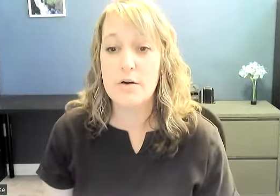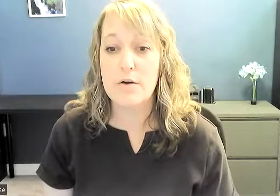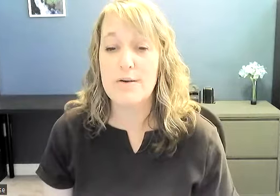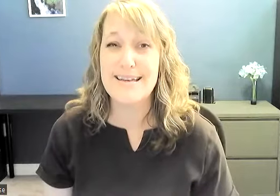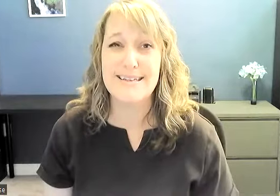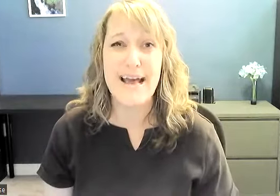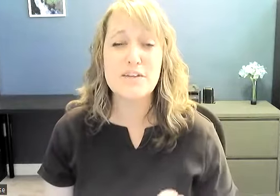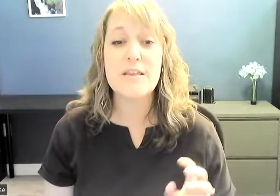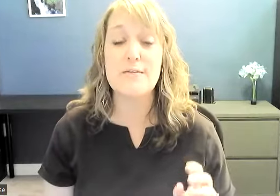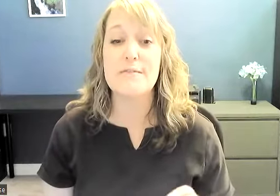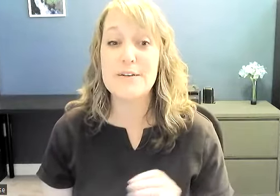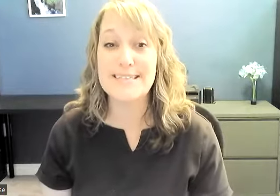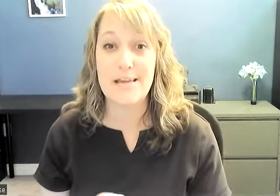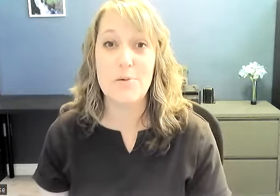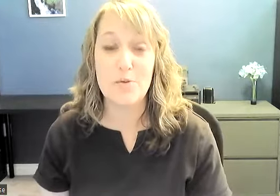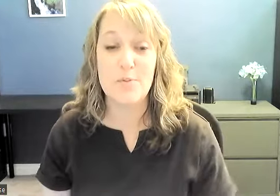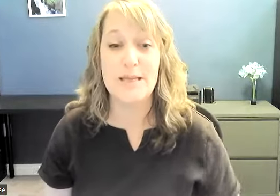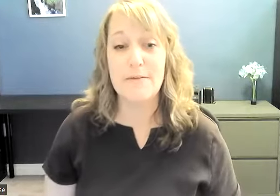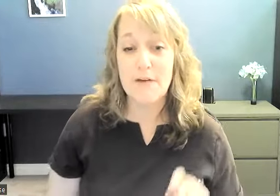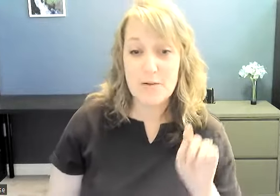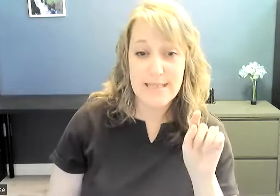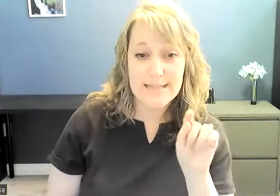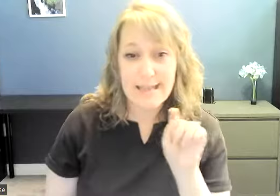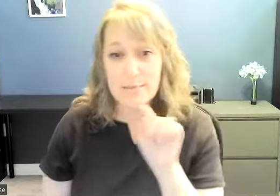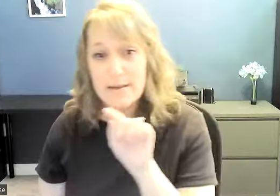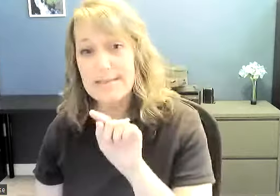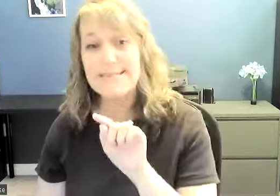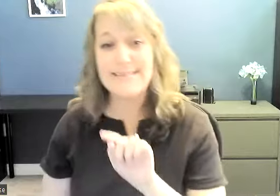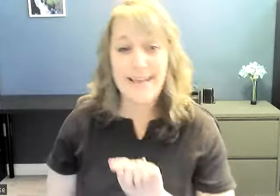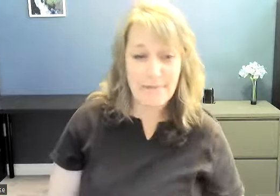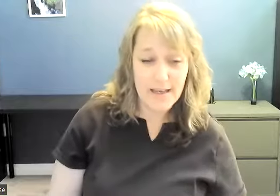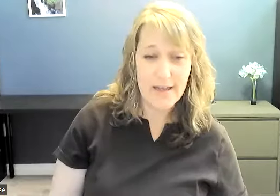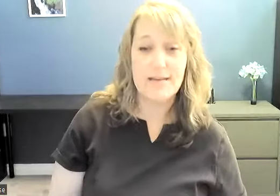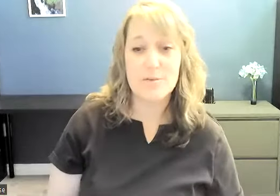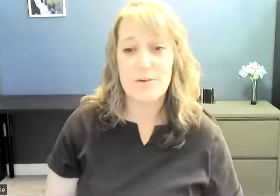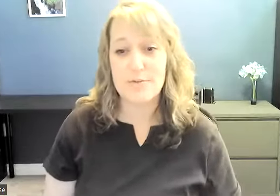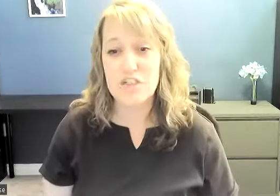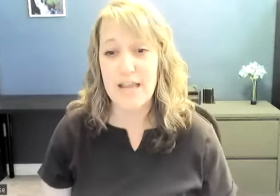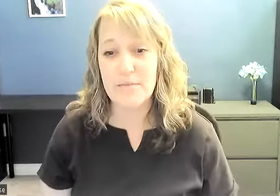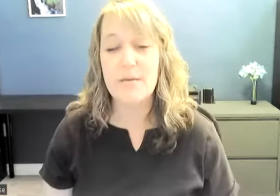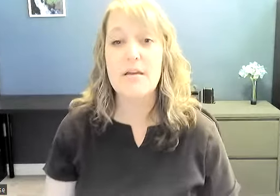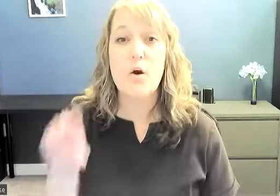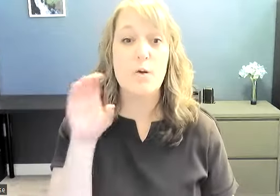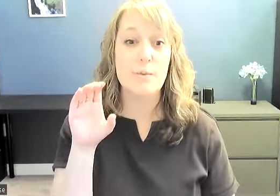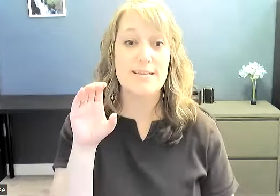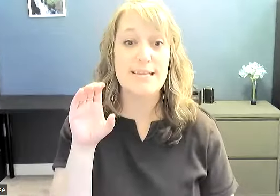Chicago is actually the very same movement. It follows that same 7 sort of shape, only with a C,